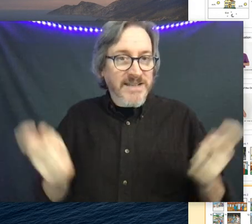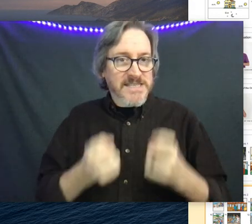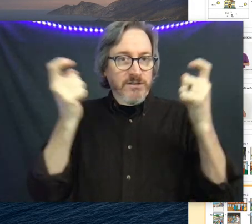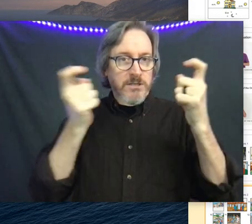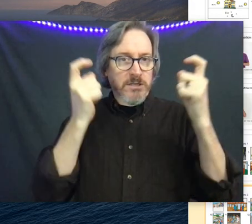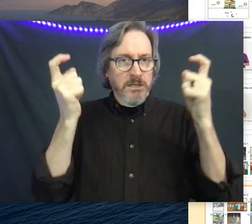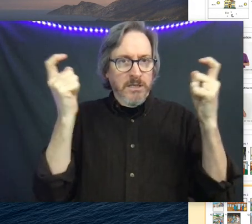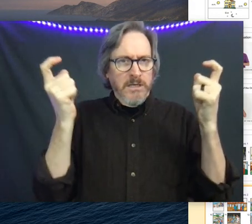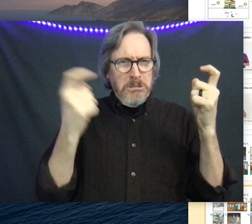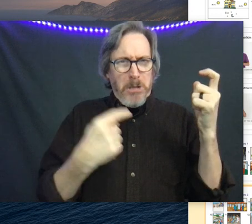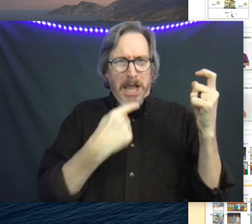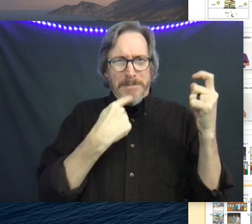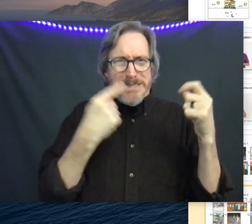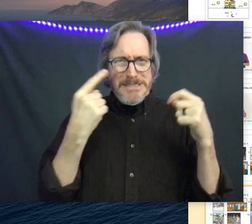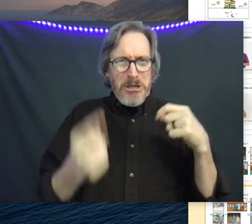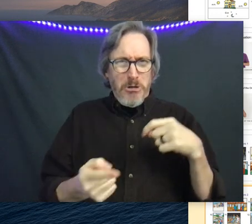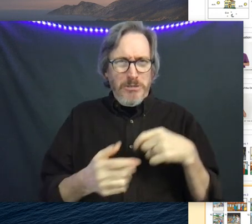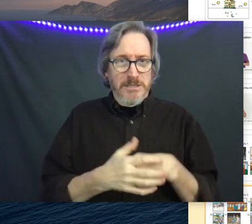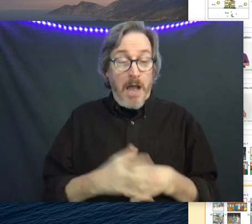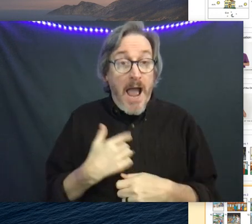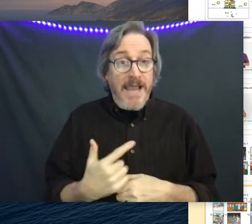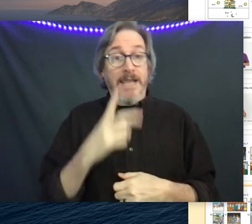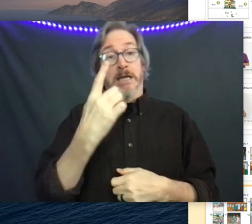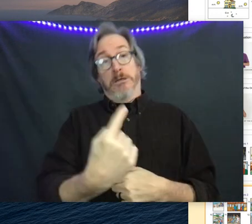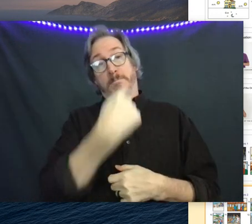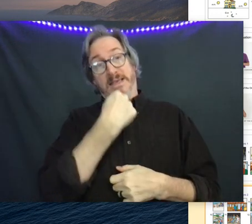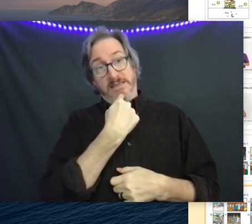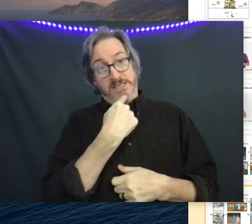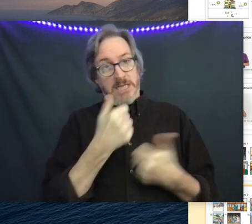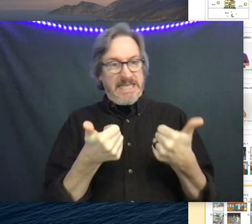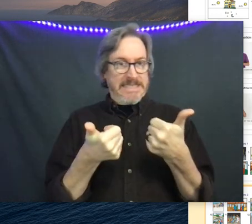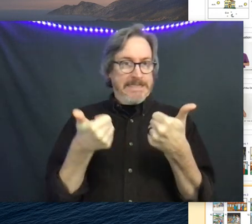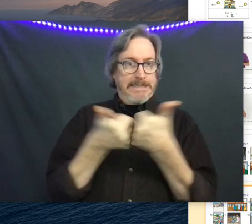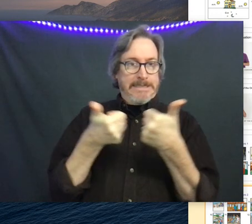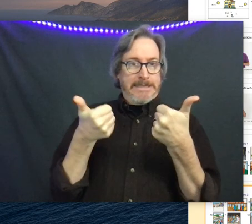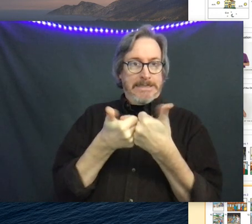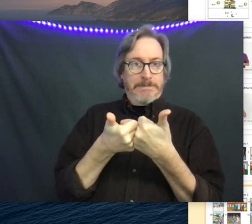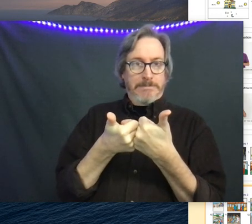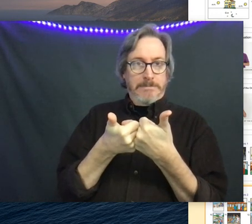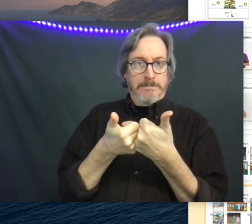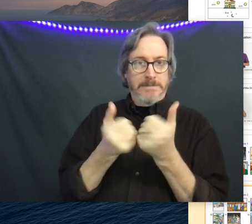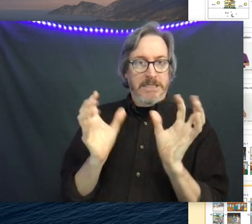wine festival. I miss those. I miss